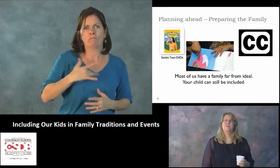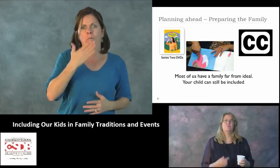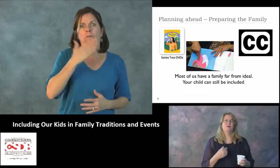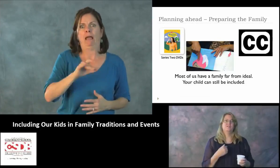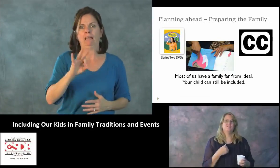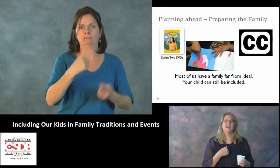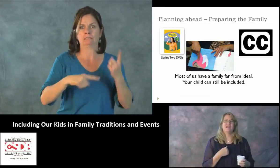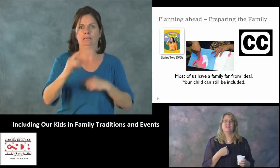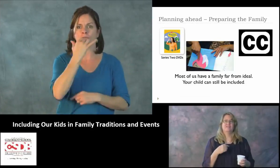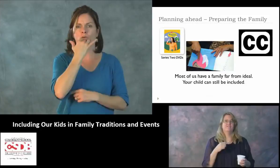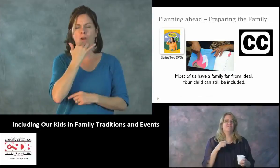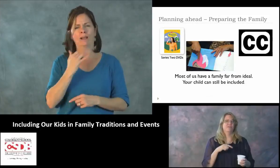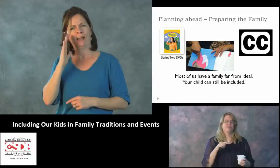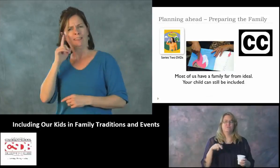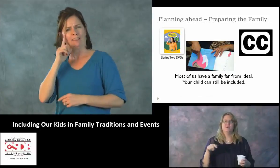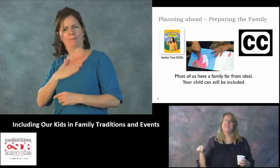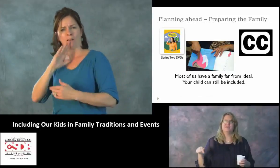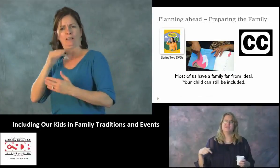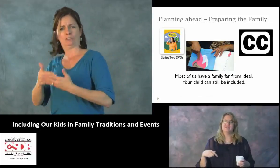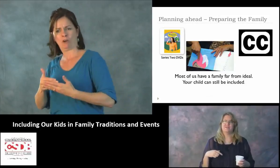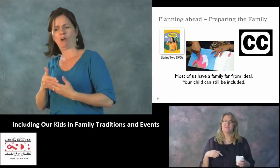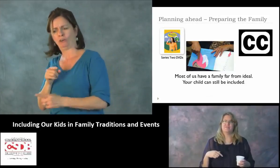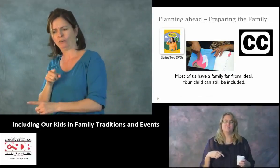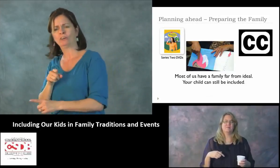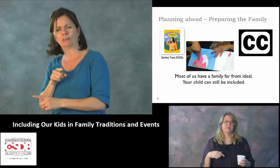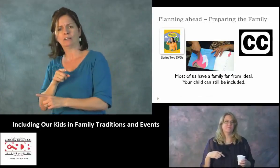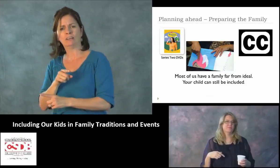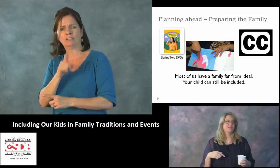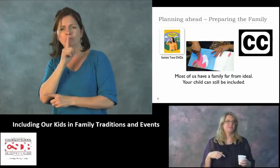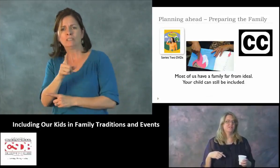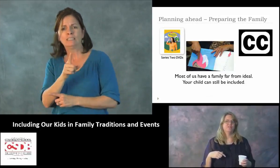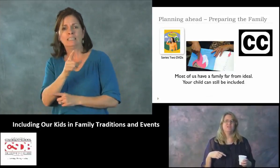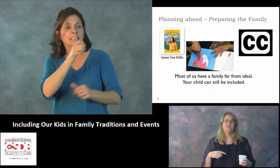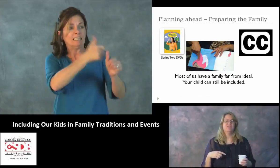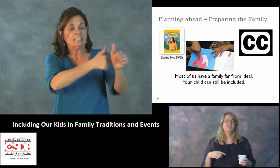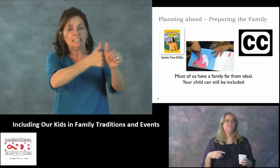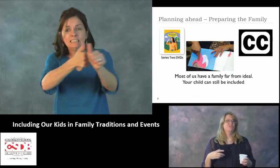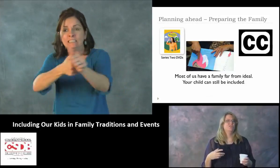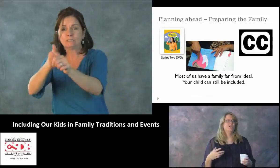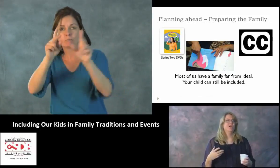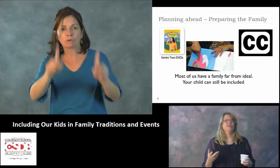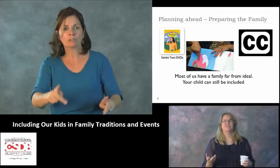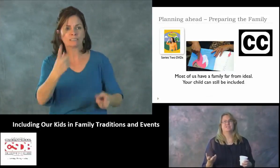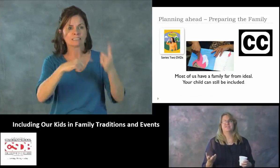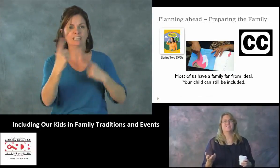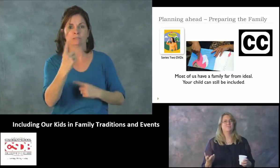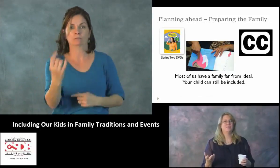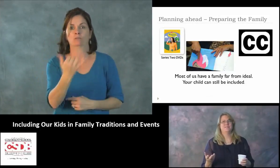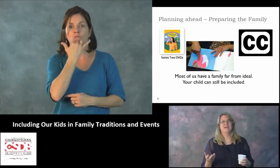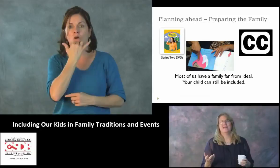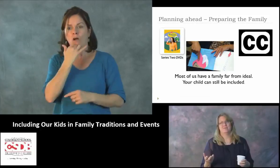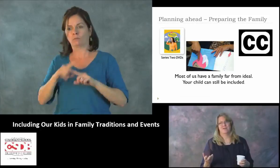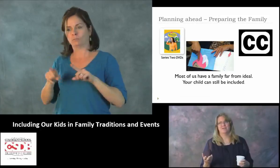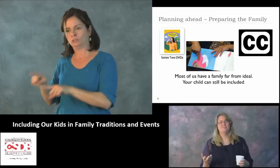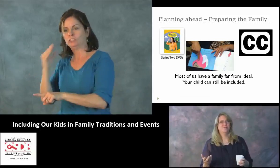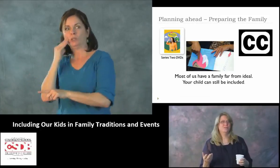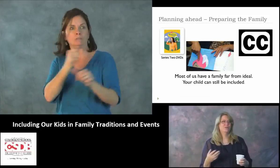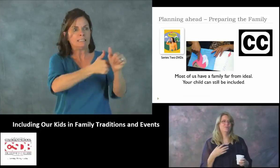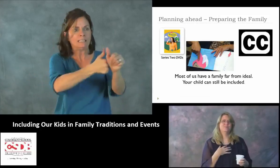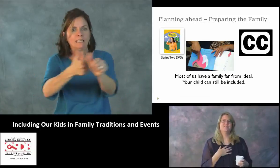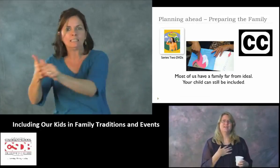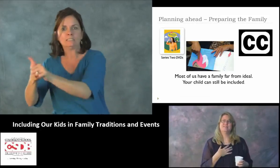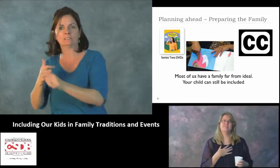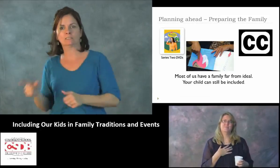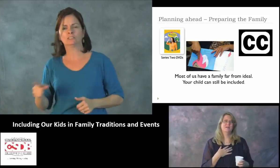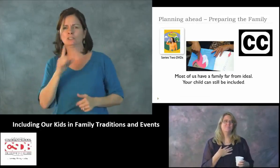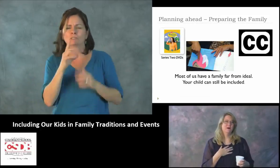knows one sign for each one of us as her family members that she just cherishes because we sign it wrong. But she